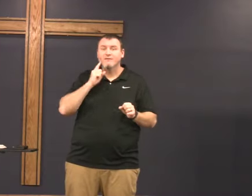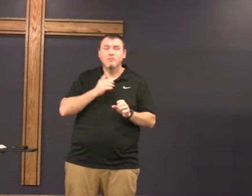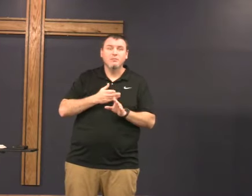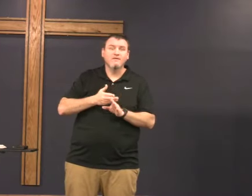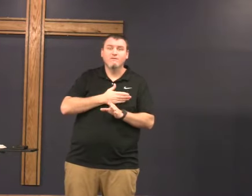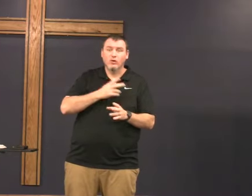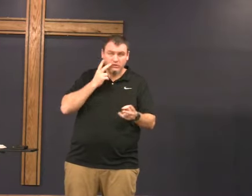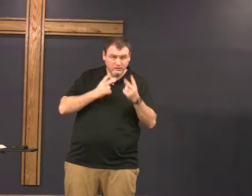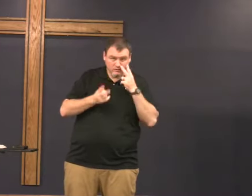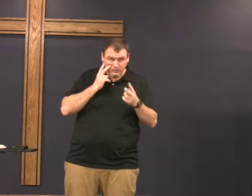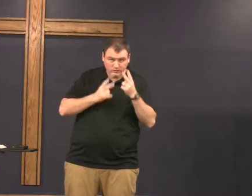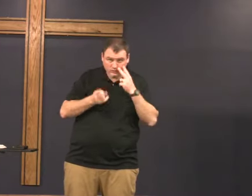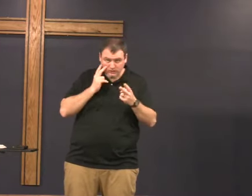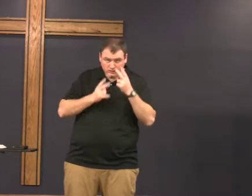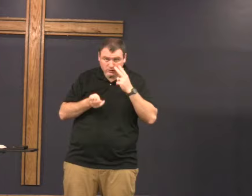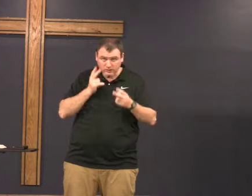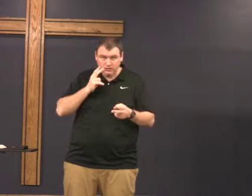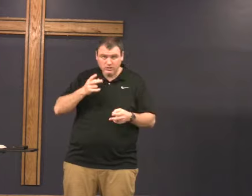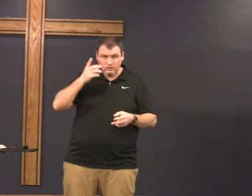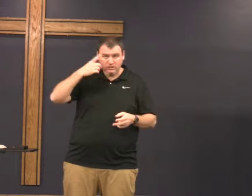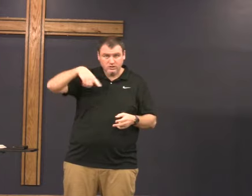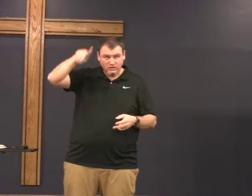Nebuchadnezzar to save and thwart.